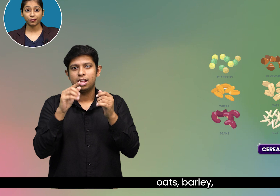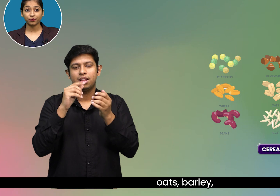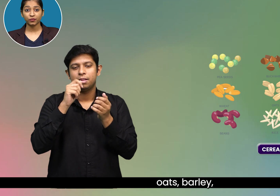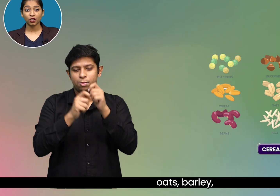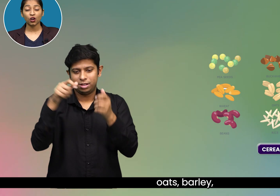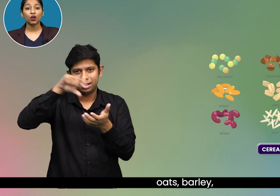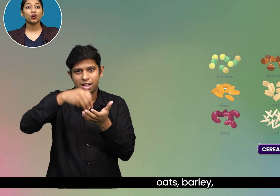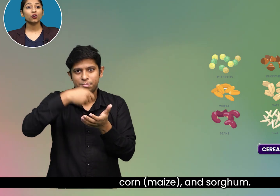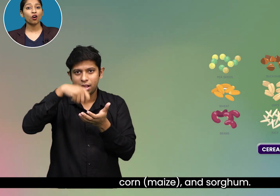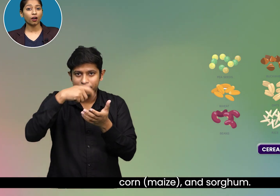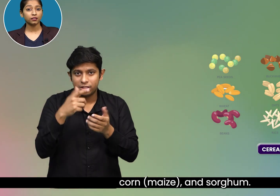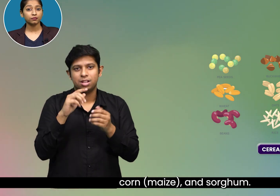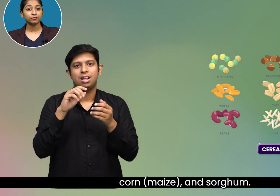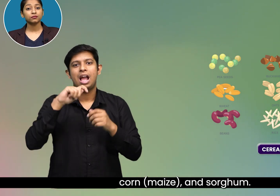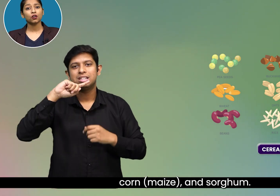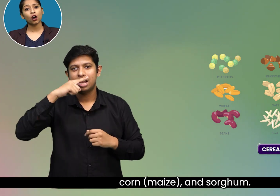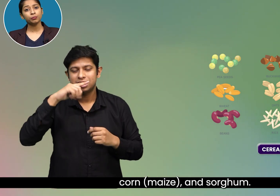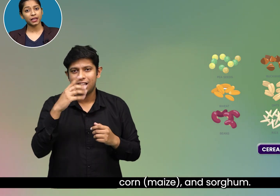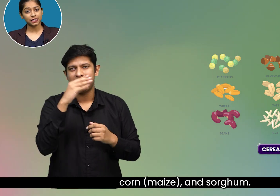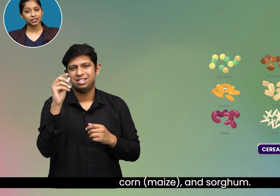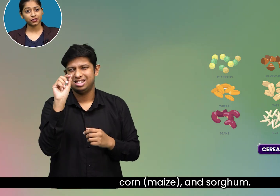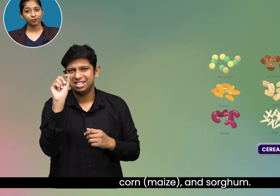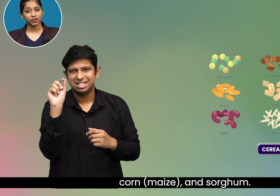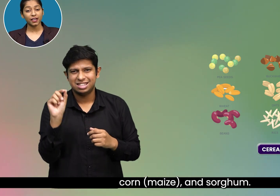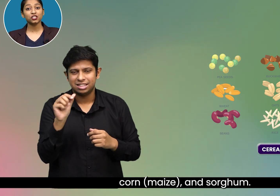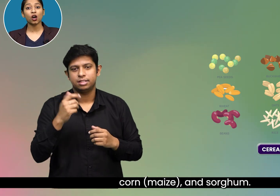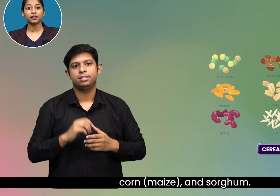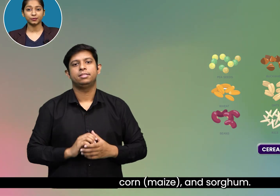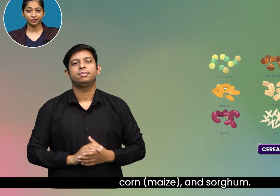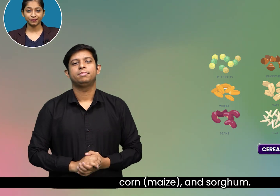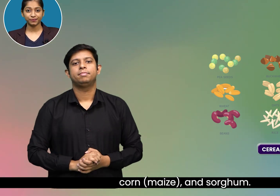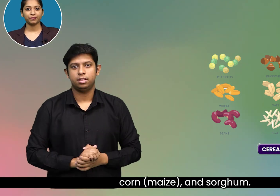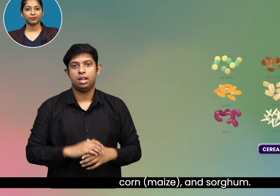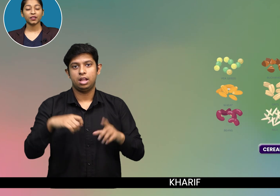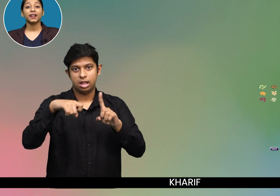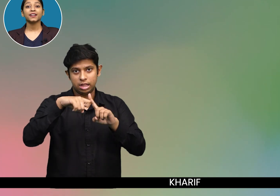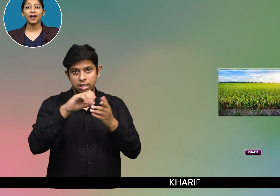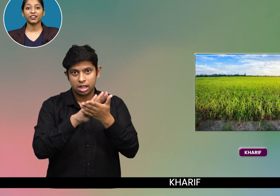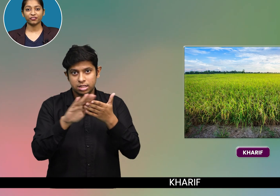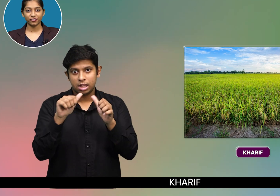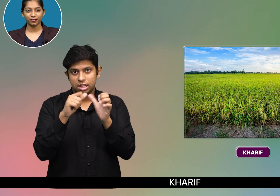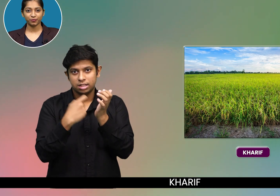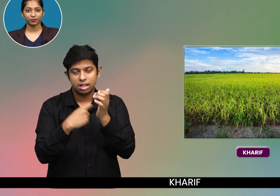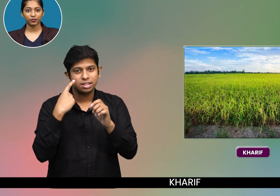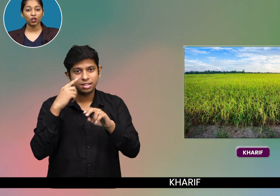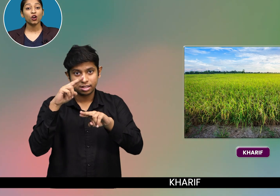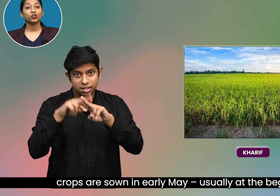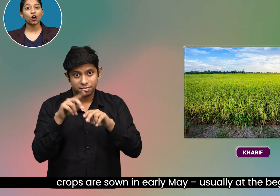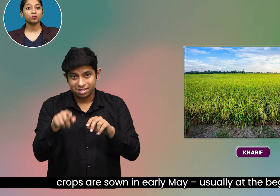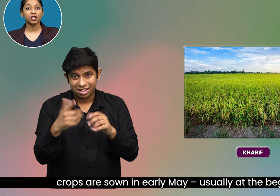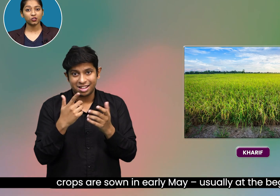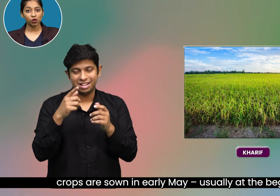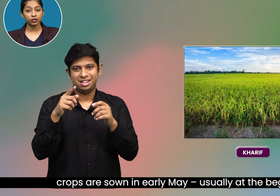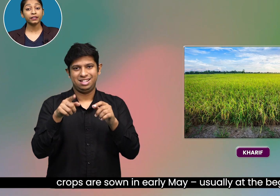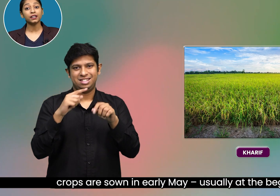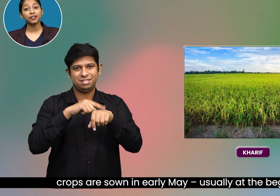barley, corn or maize and sorghum. Kharif: